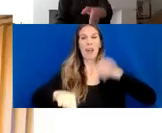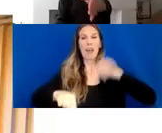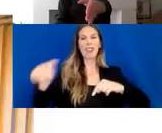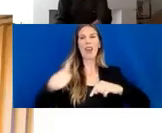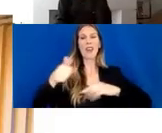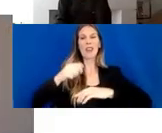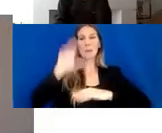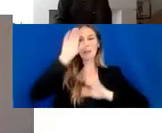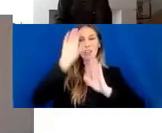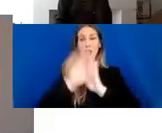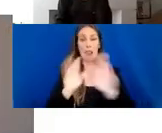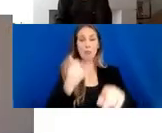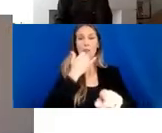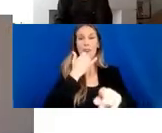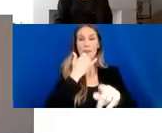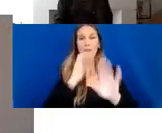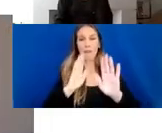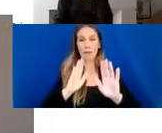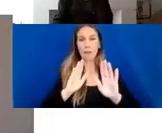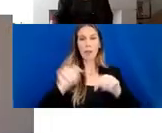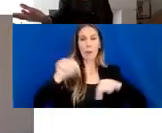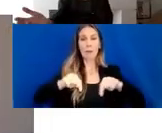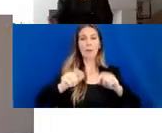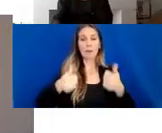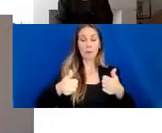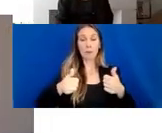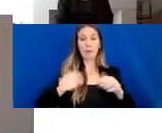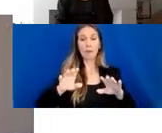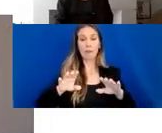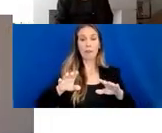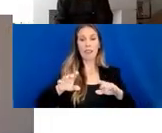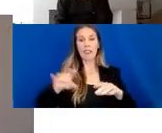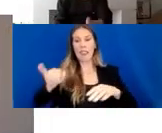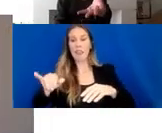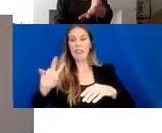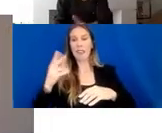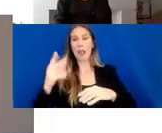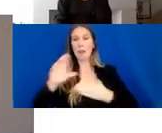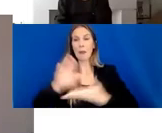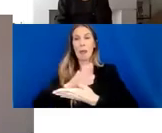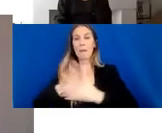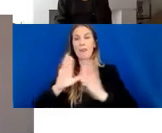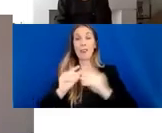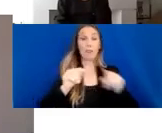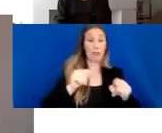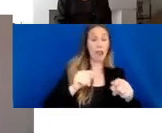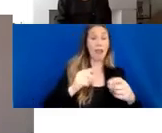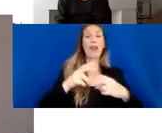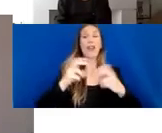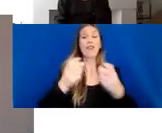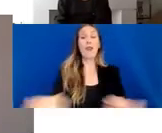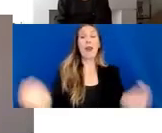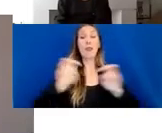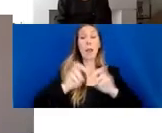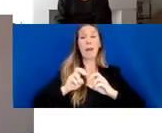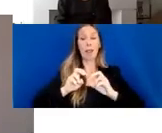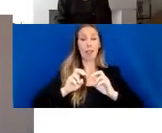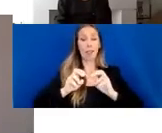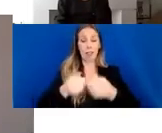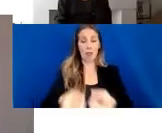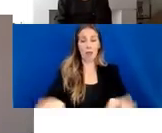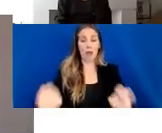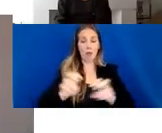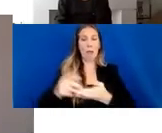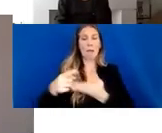other. This is a paper. The second was a paper session. This is the round table. So